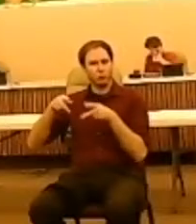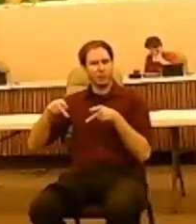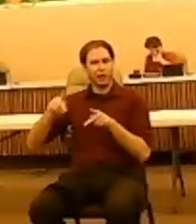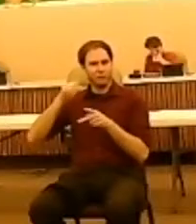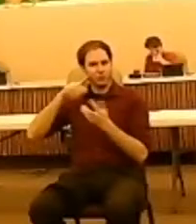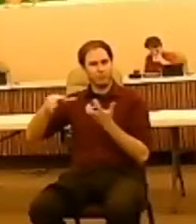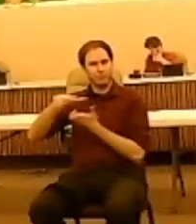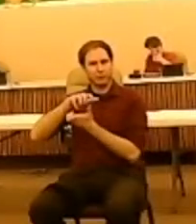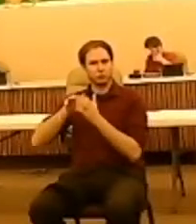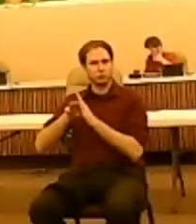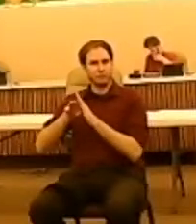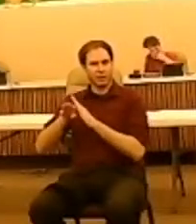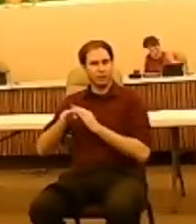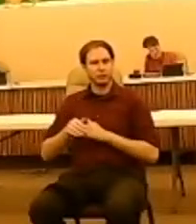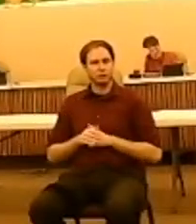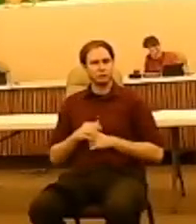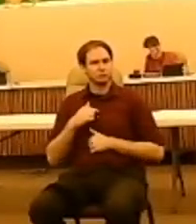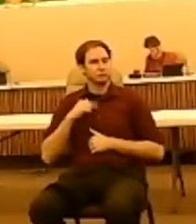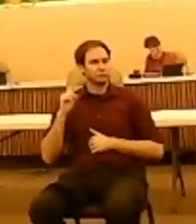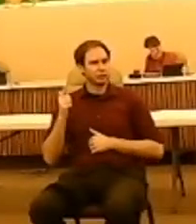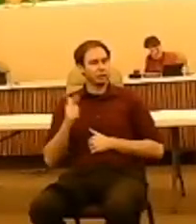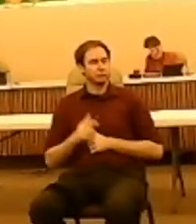development. Second.